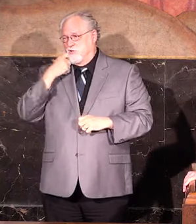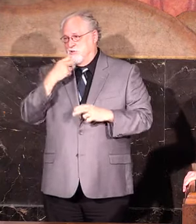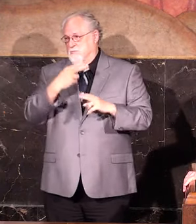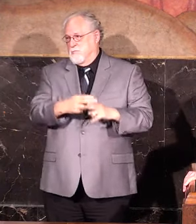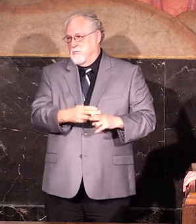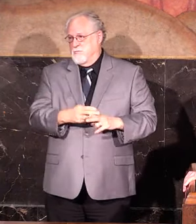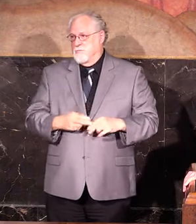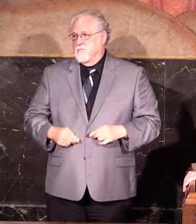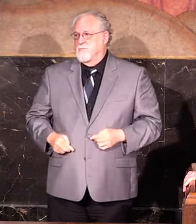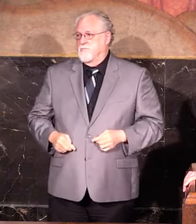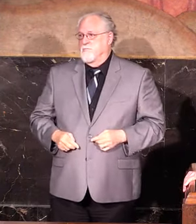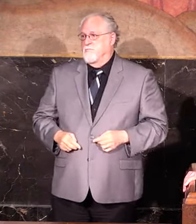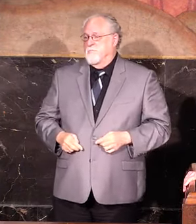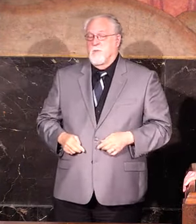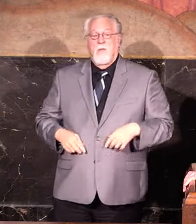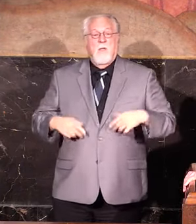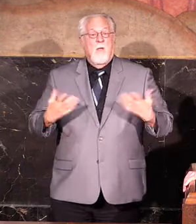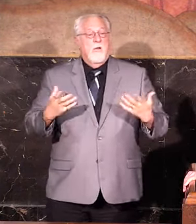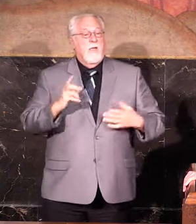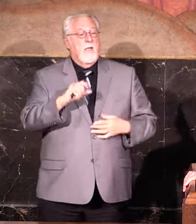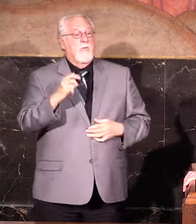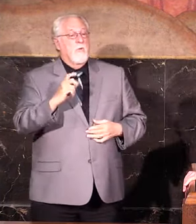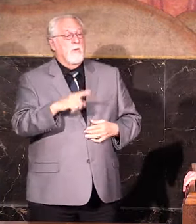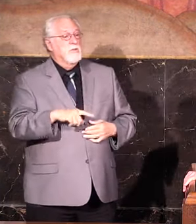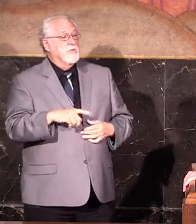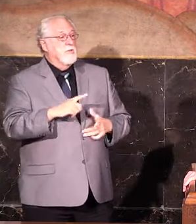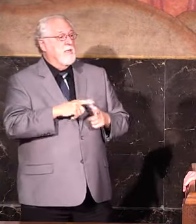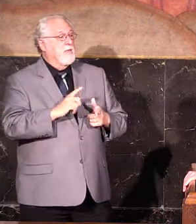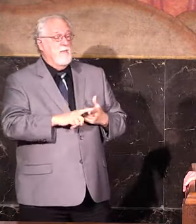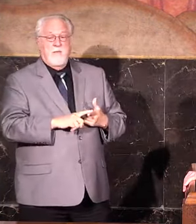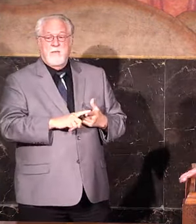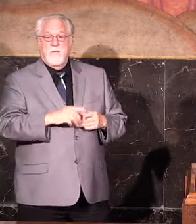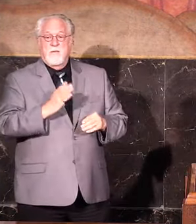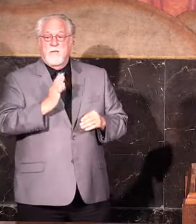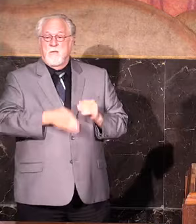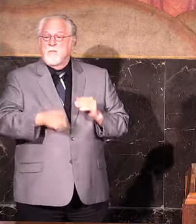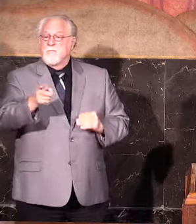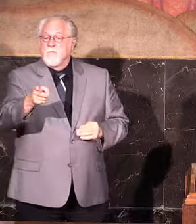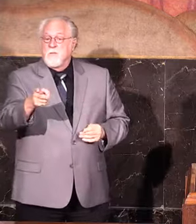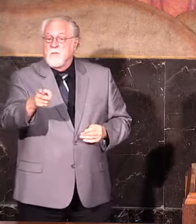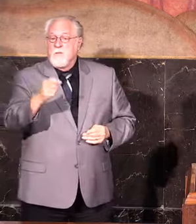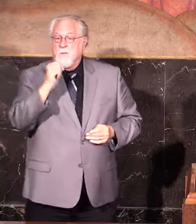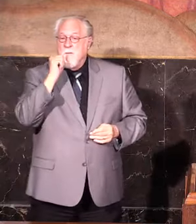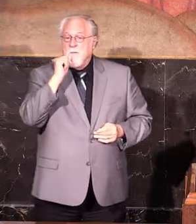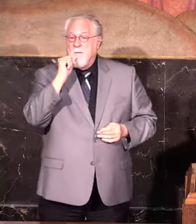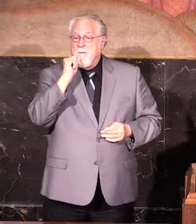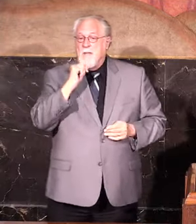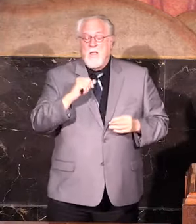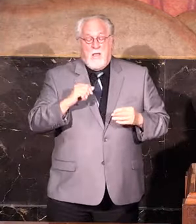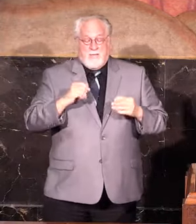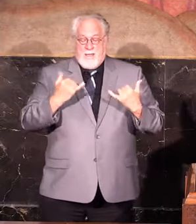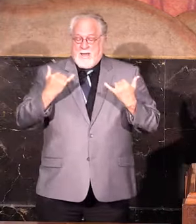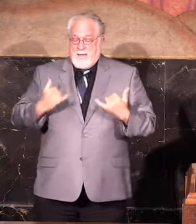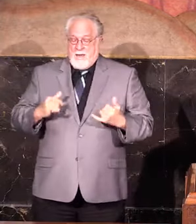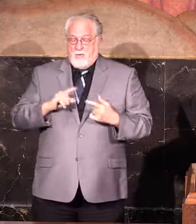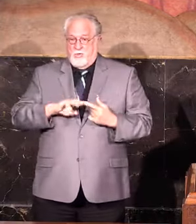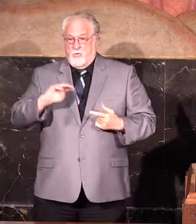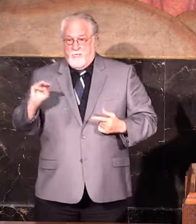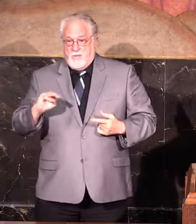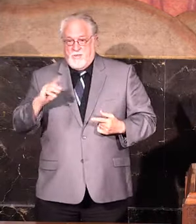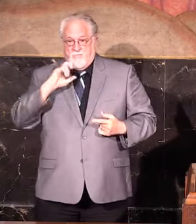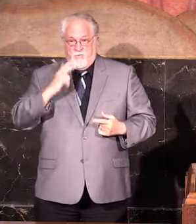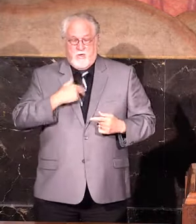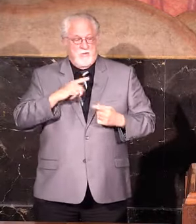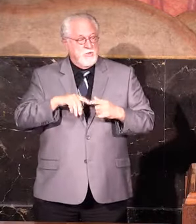mentioned. Okay, another question, and then we'll, yes, sir. What needs to happen between now and Monday for us to